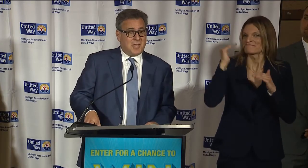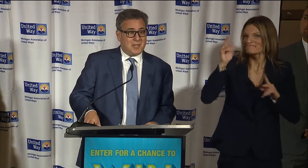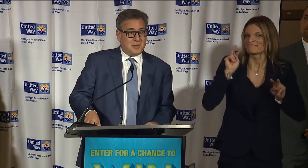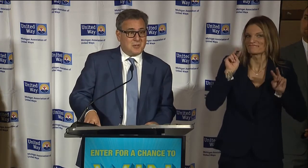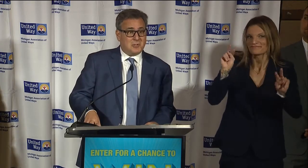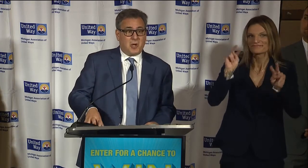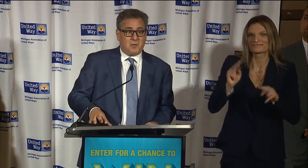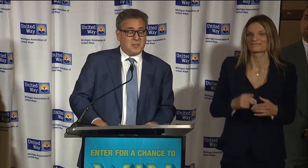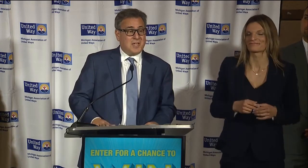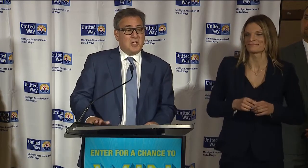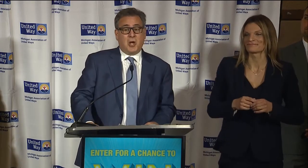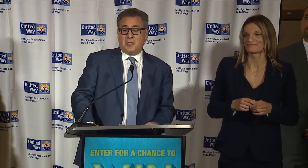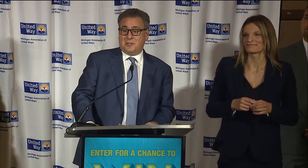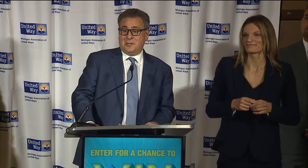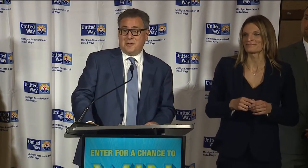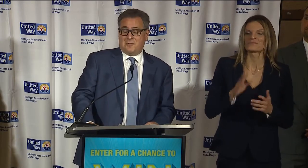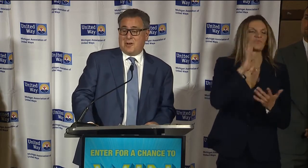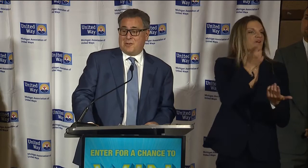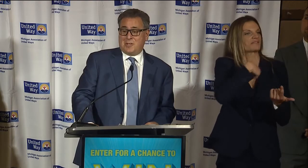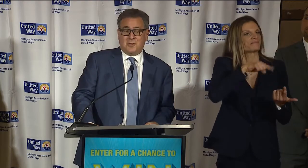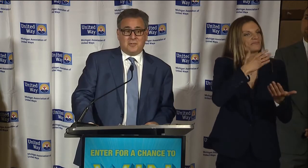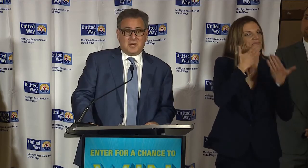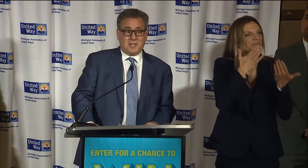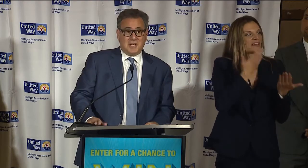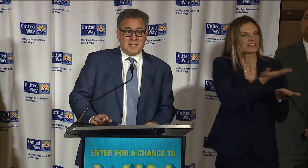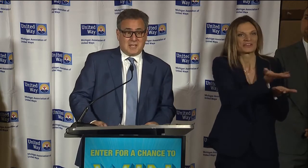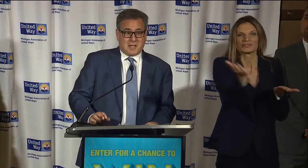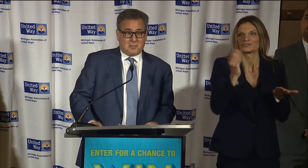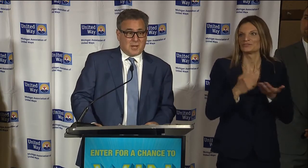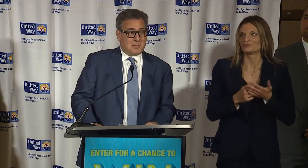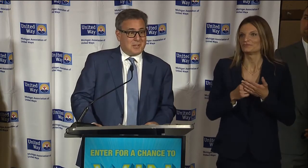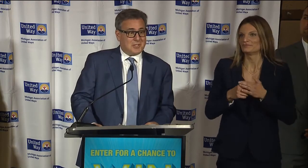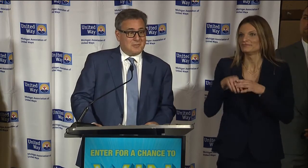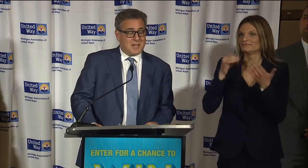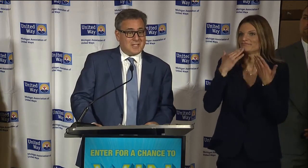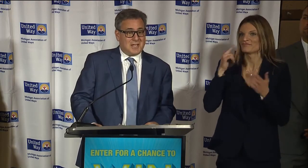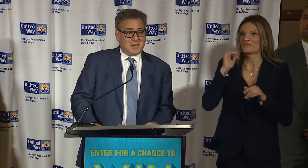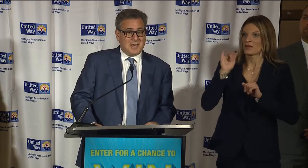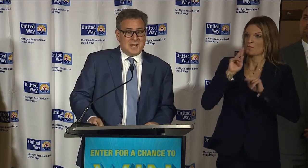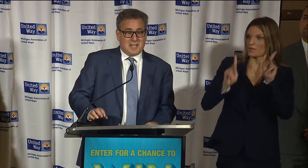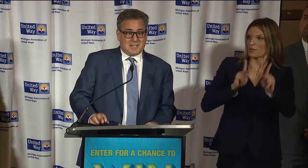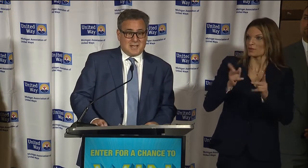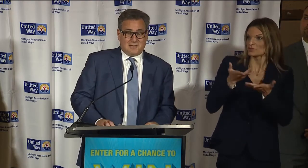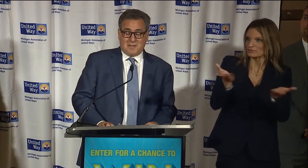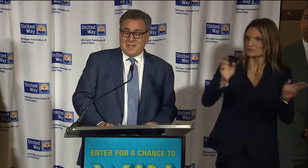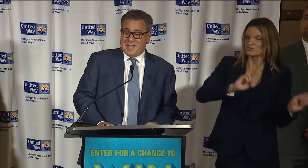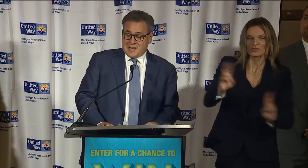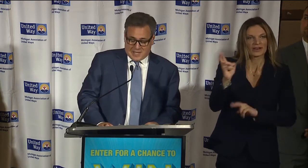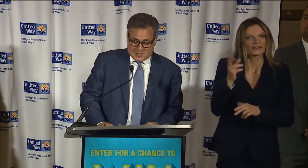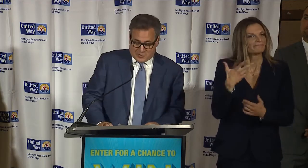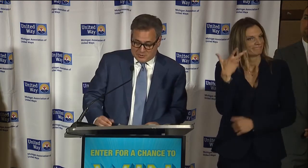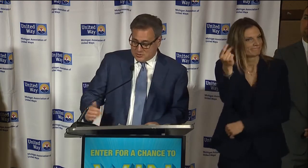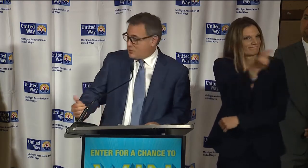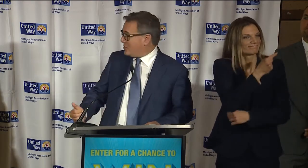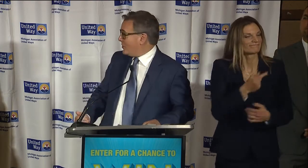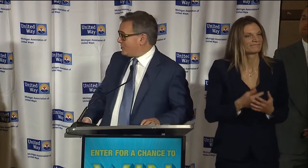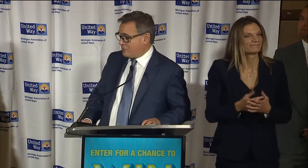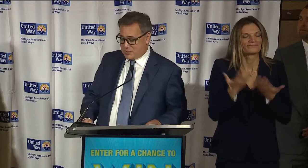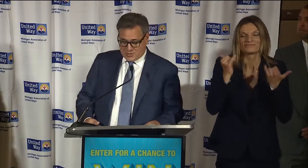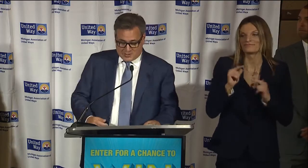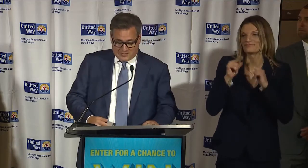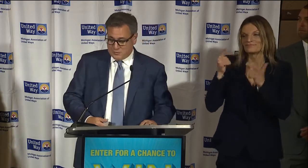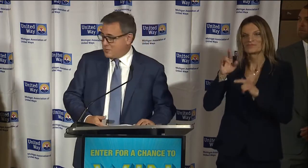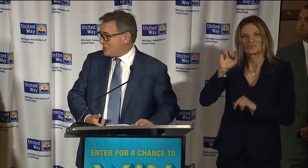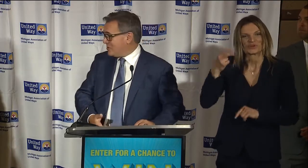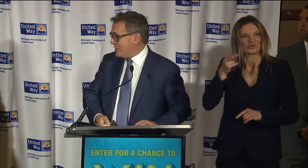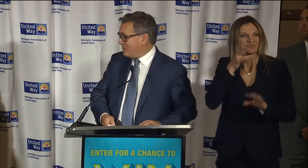it's going to be thanking all of you for everything you've done to get our population vaccinated and safe. And on that note, I'm going to turn it over to